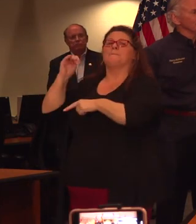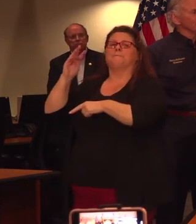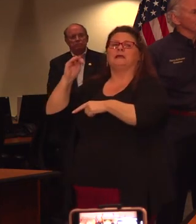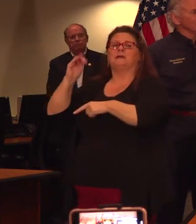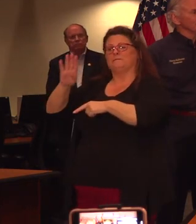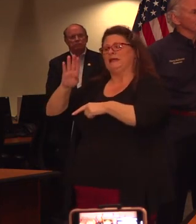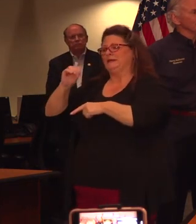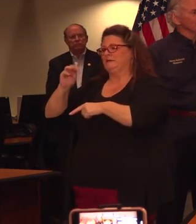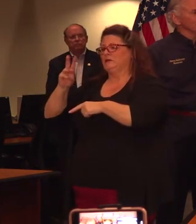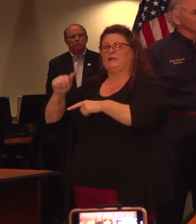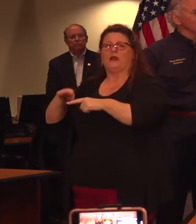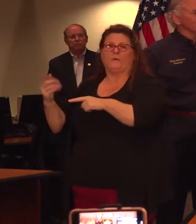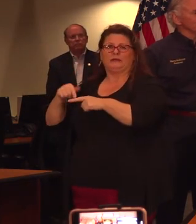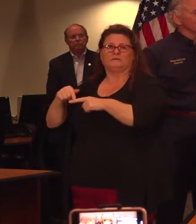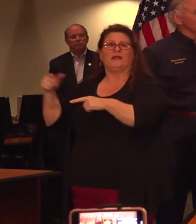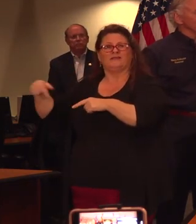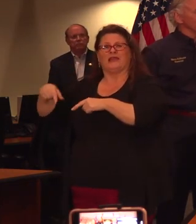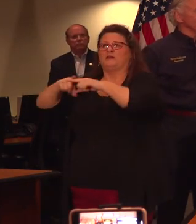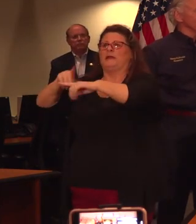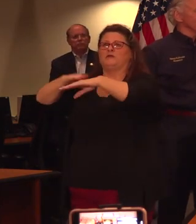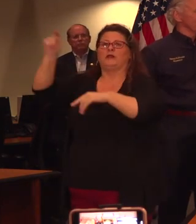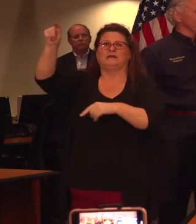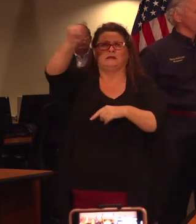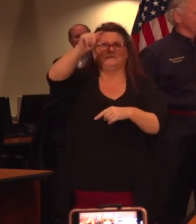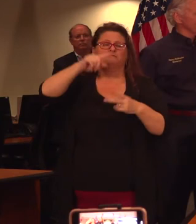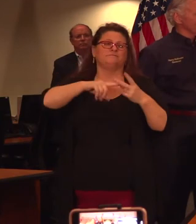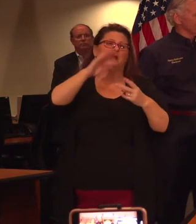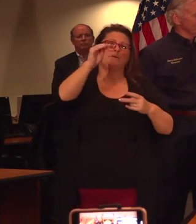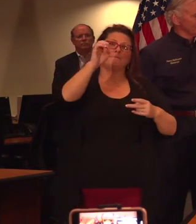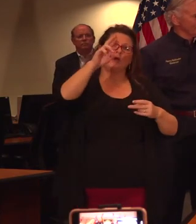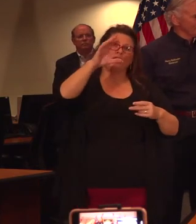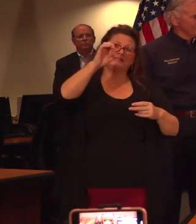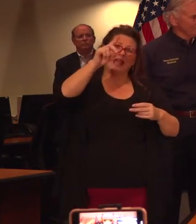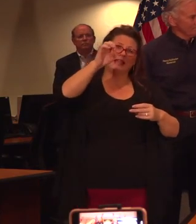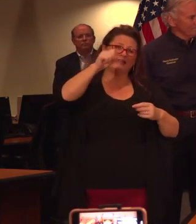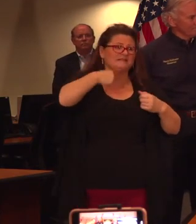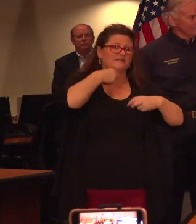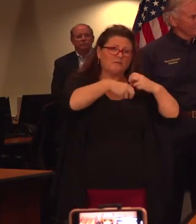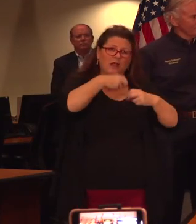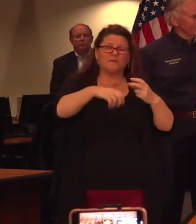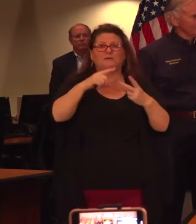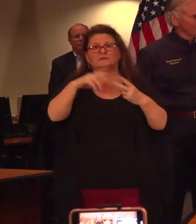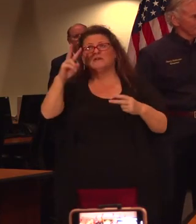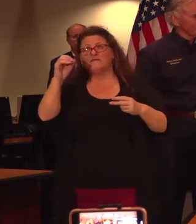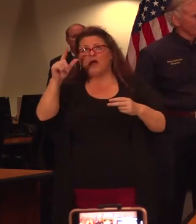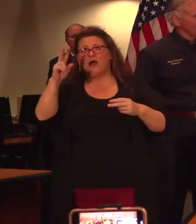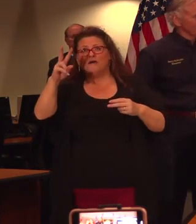as well. Mercedes-Benz van has some issues. Volvo has issues. All of them are working on those issues.